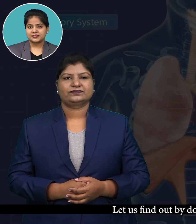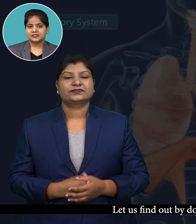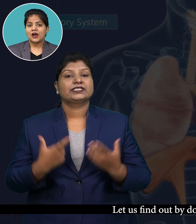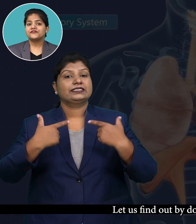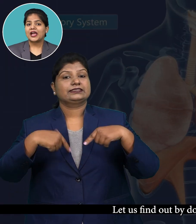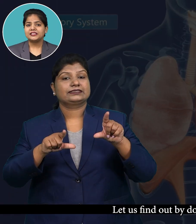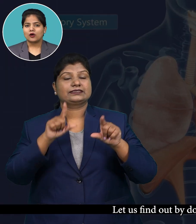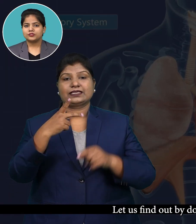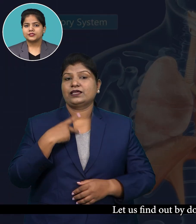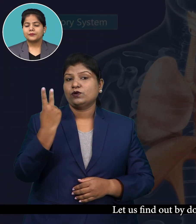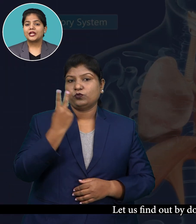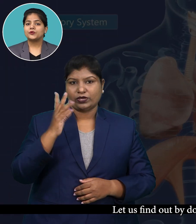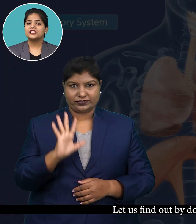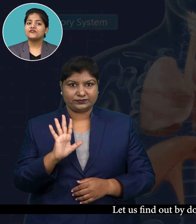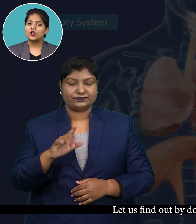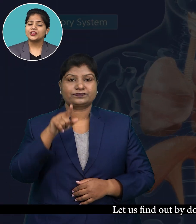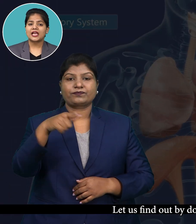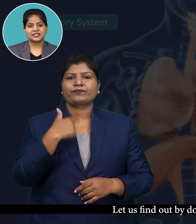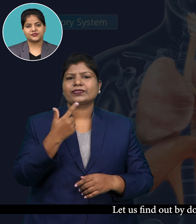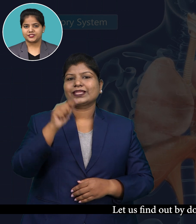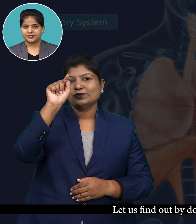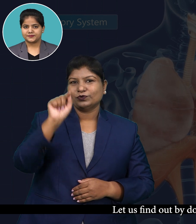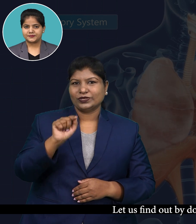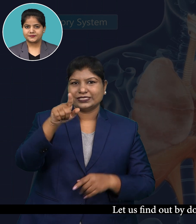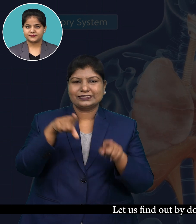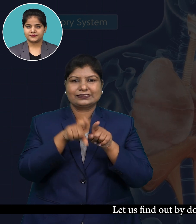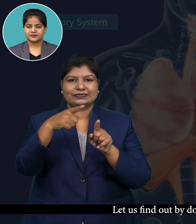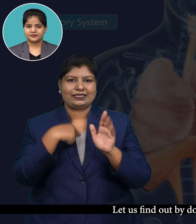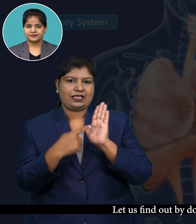Let us find out by doing the following activity.